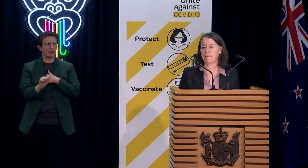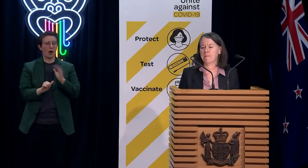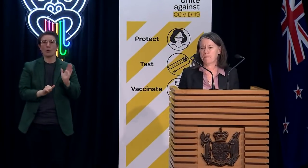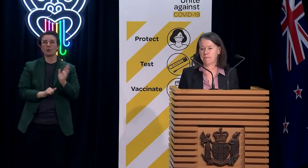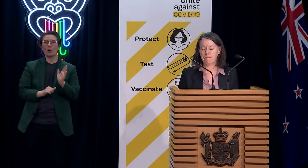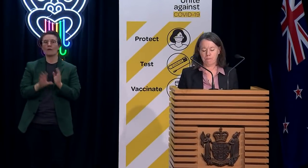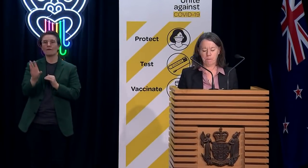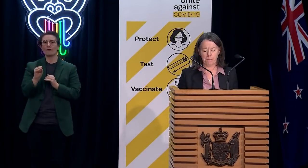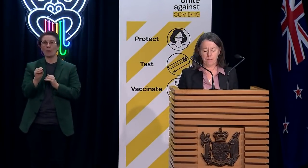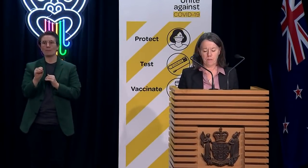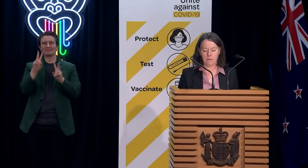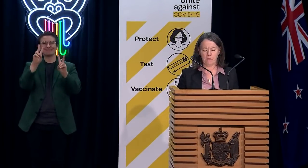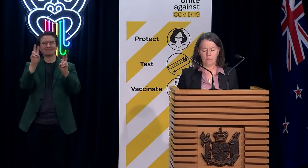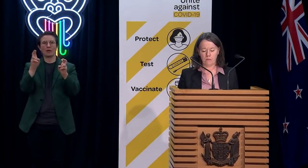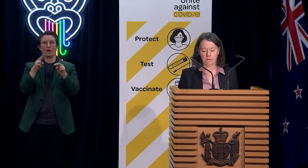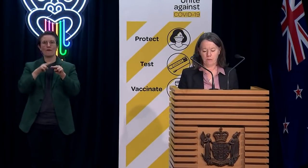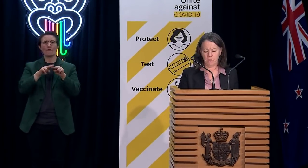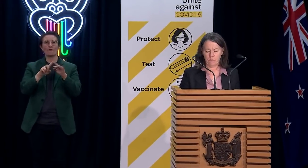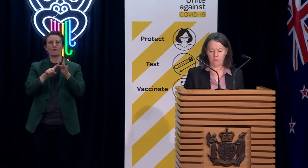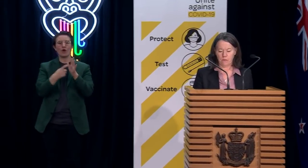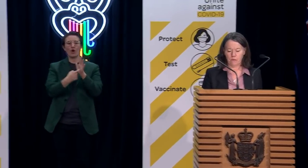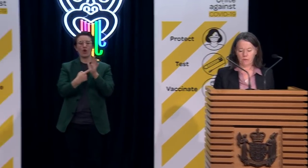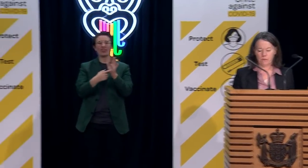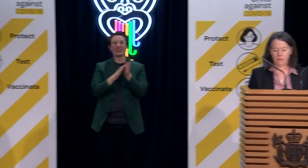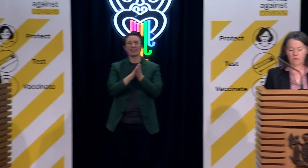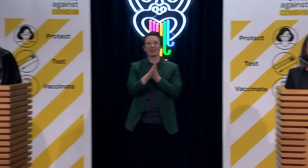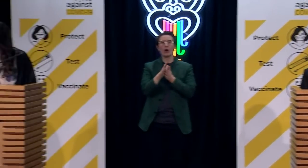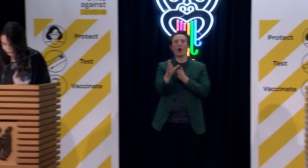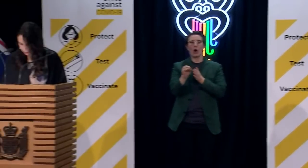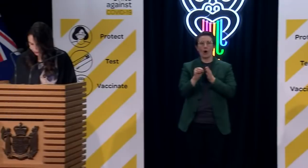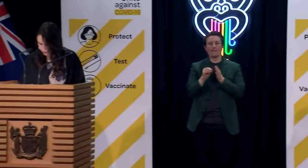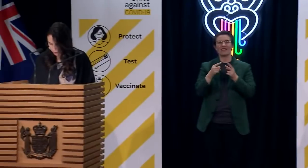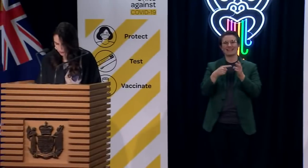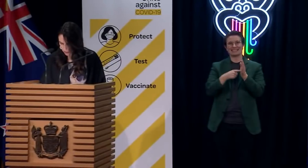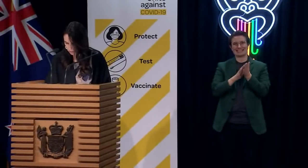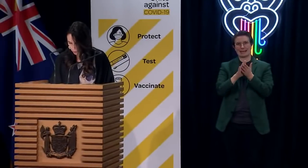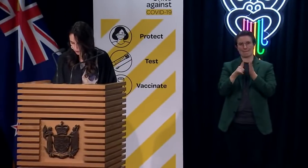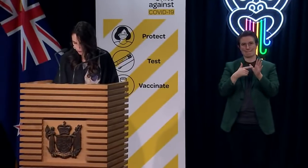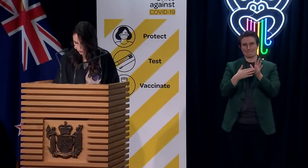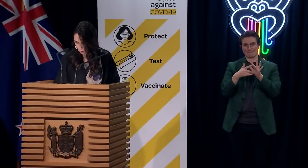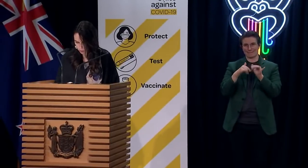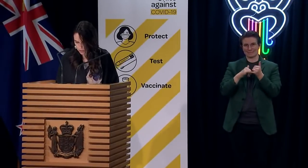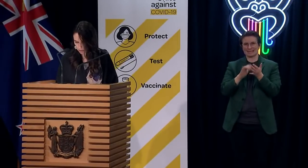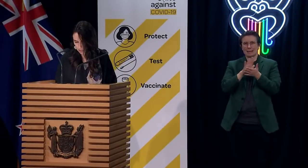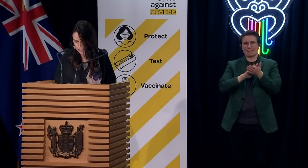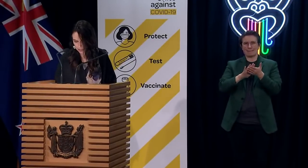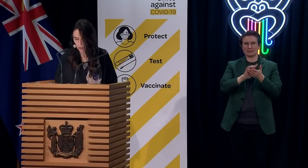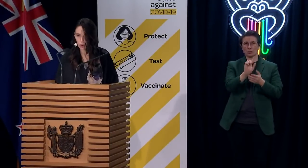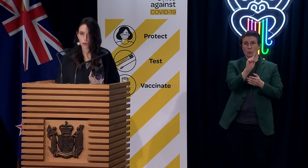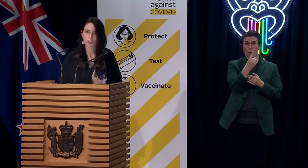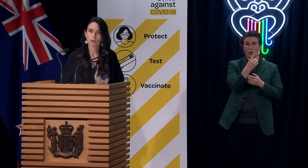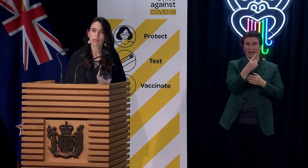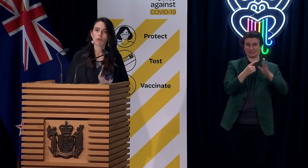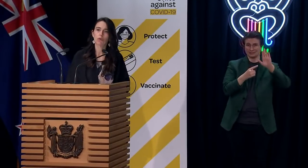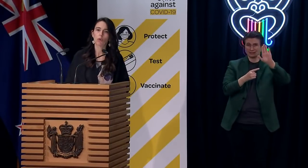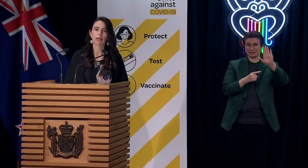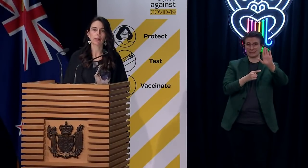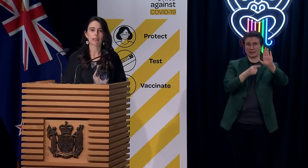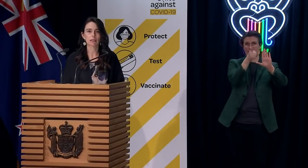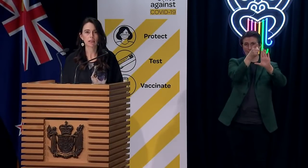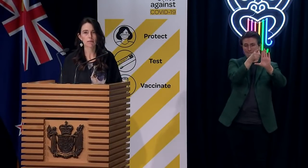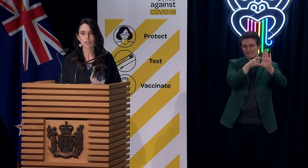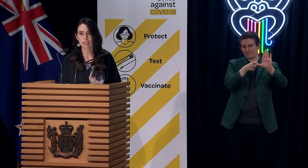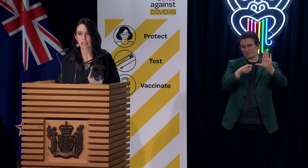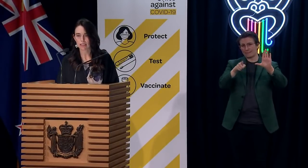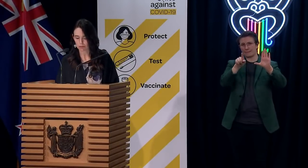think was the district. But that's level two still, right? Yeah, so I'm just seeking some clarity because this morning on the call, I was advised that he had not gone into a level four